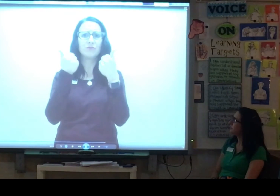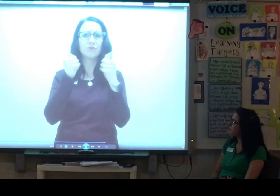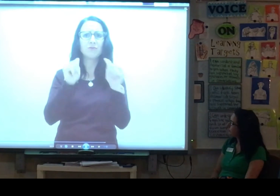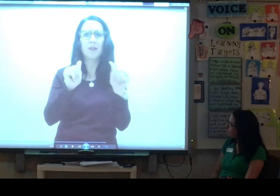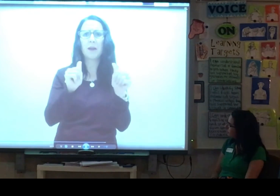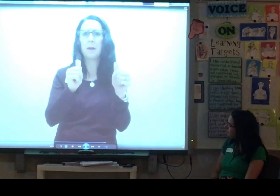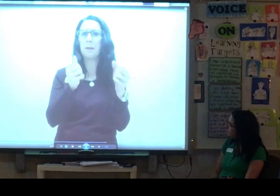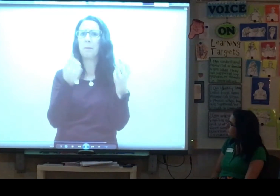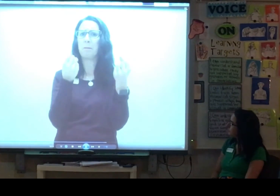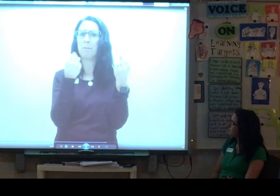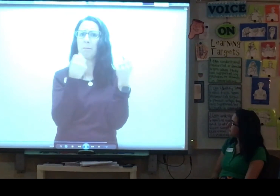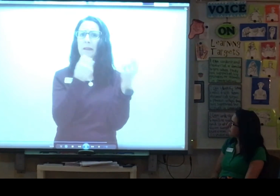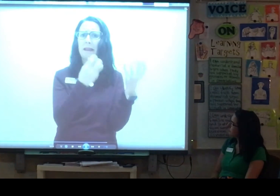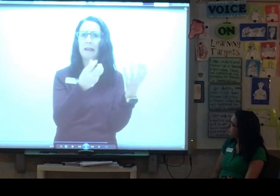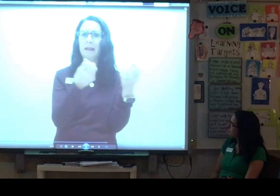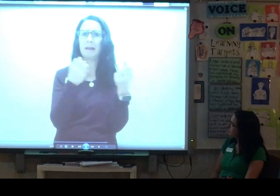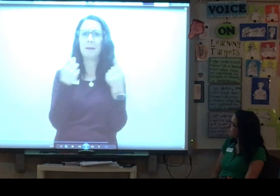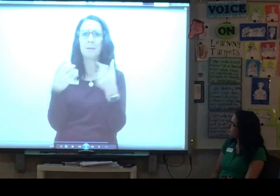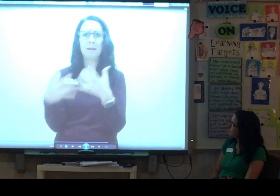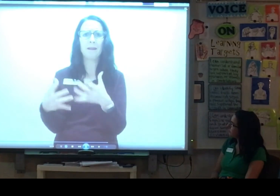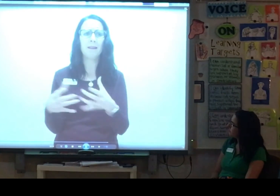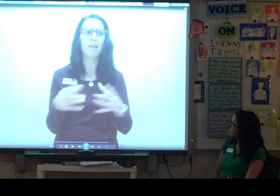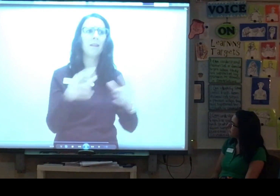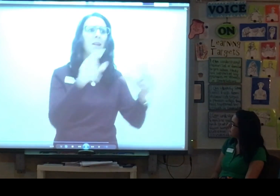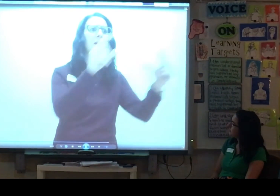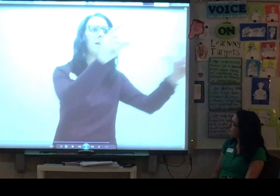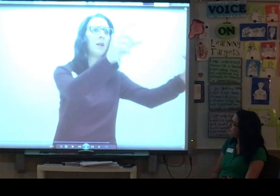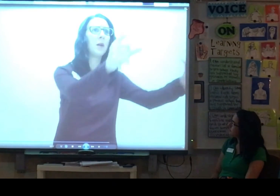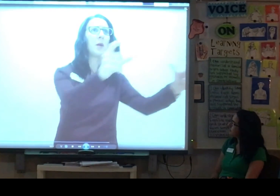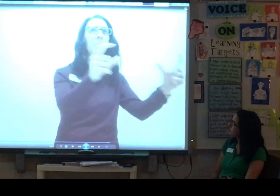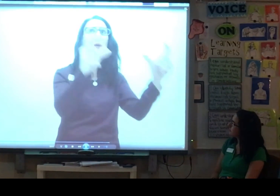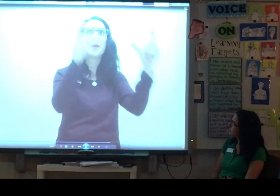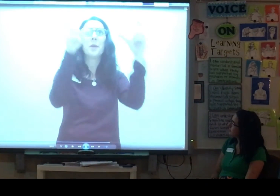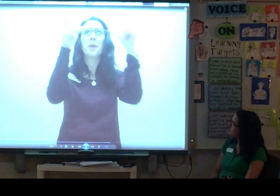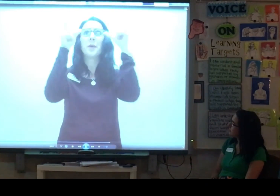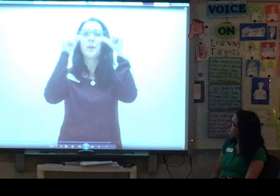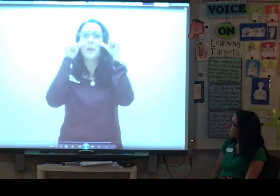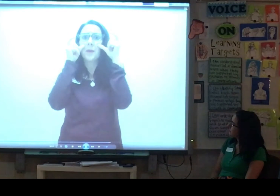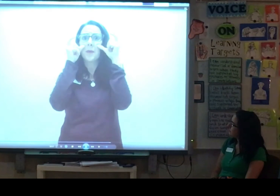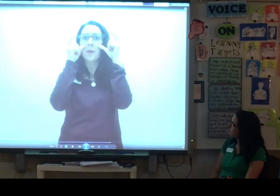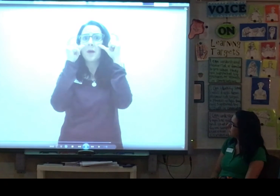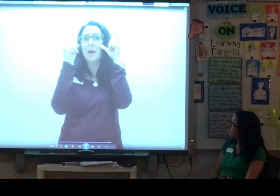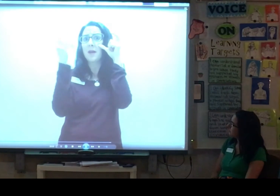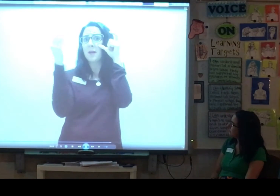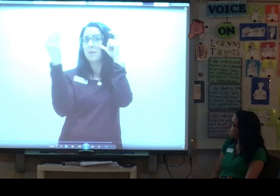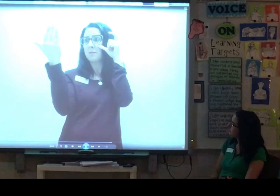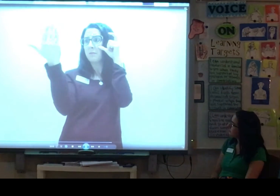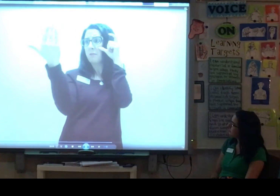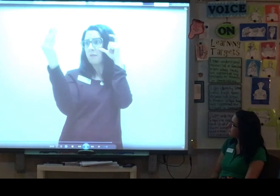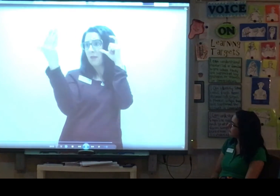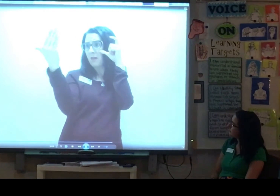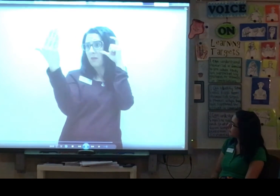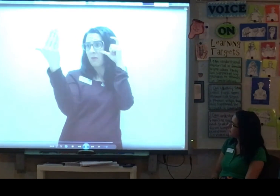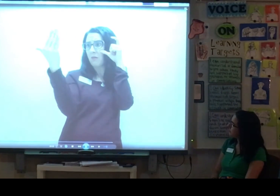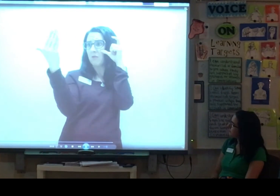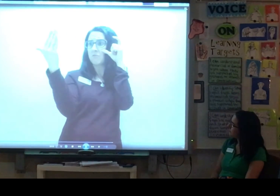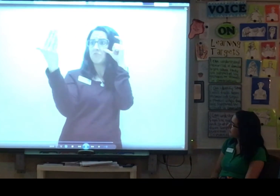I tried many Glasses on. Look in the